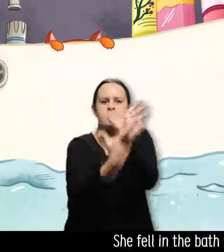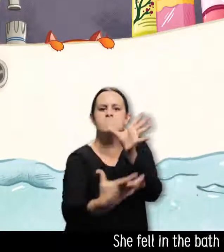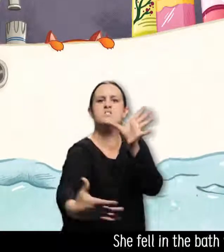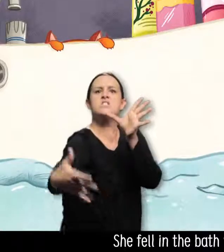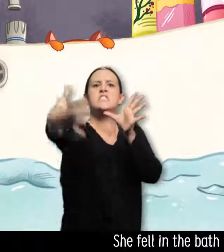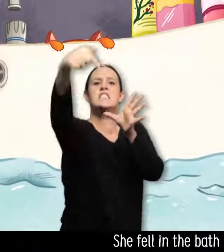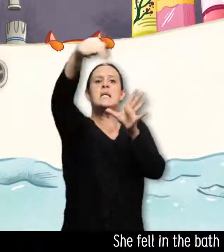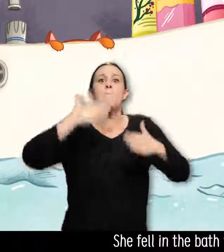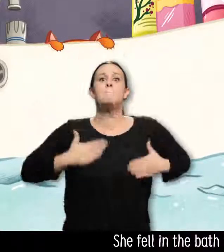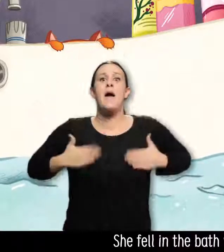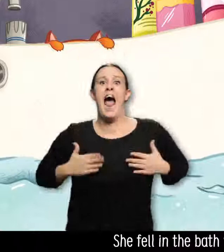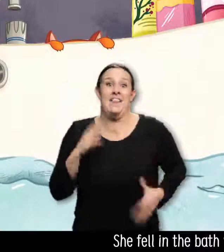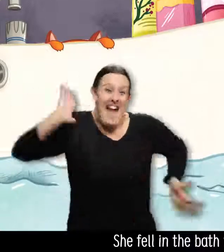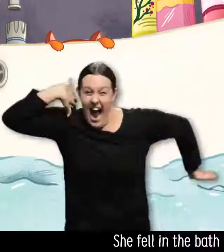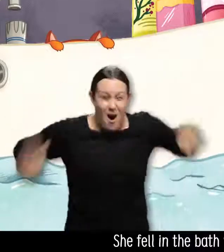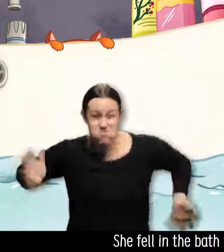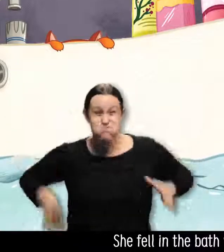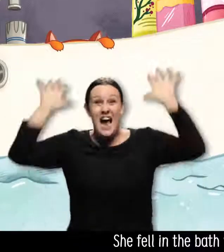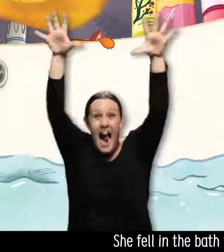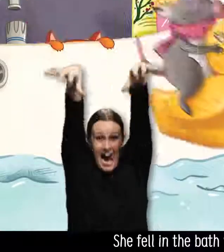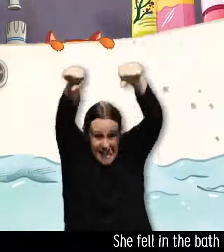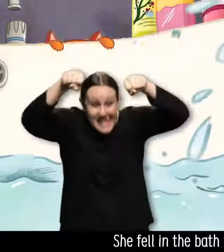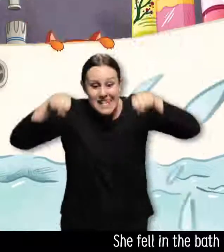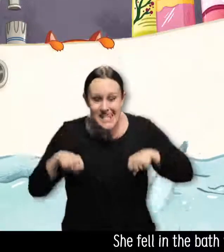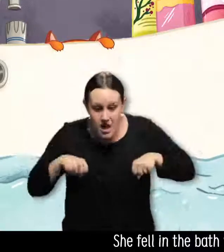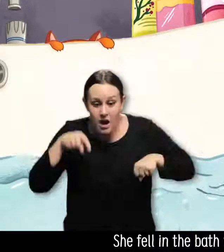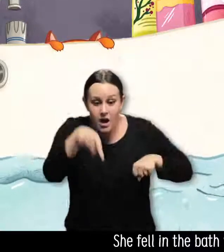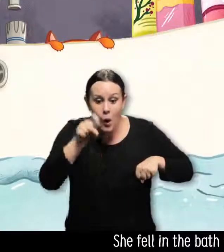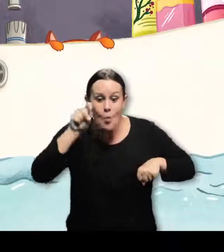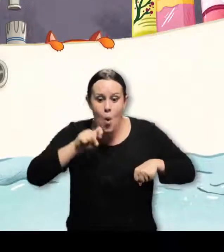she fell in the bath with a splash